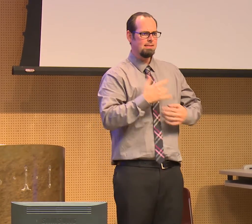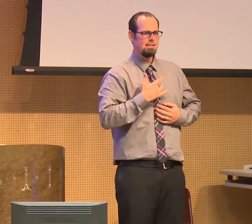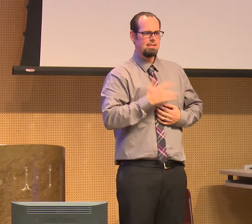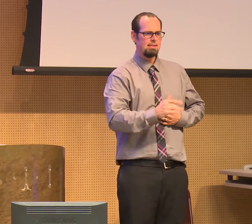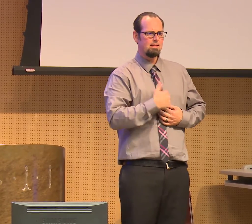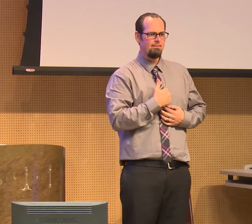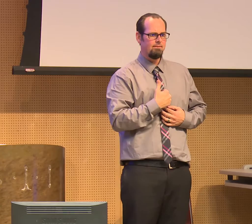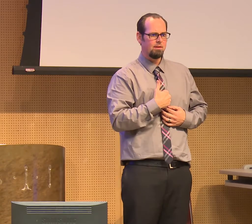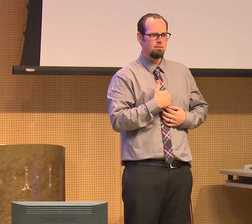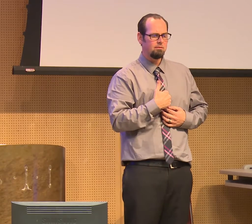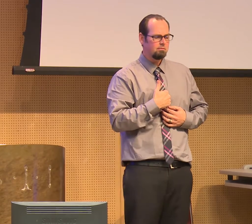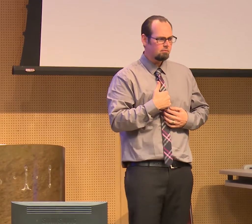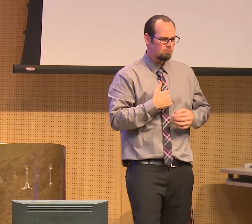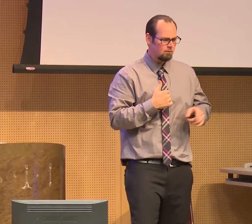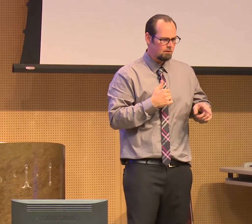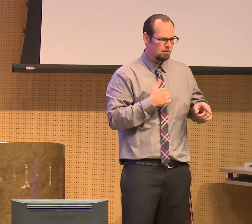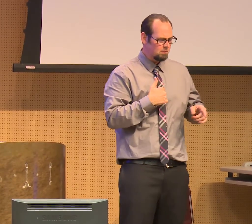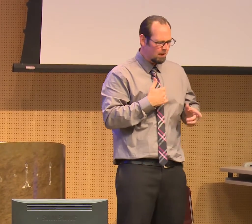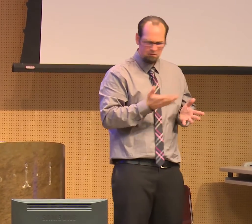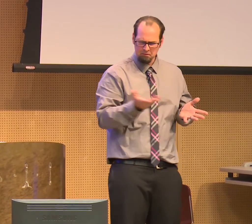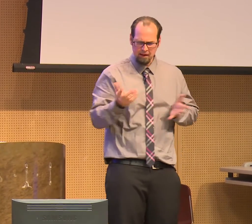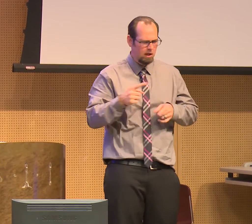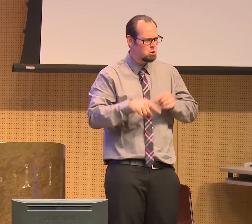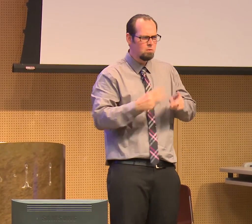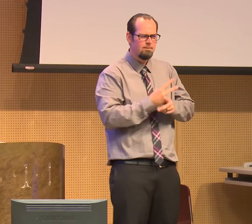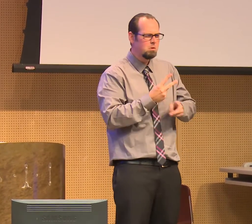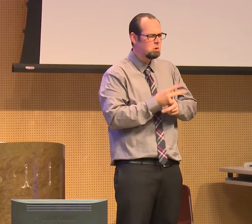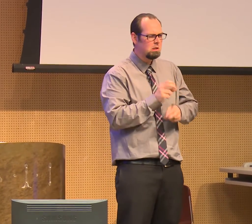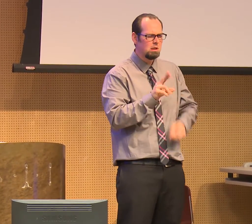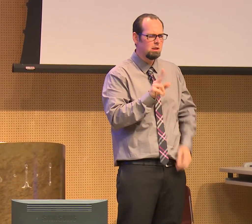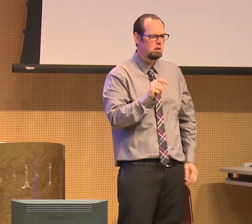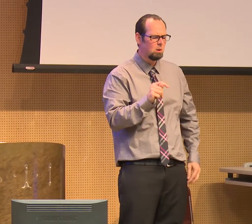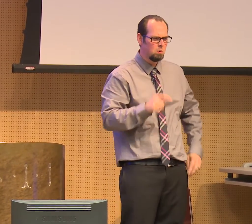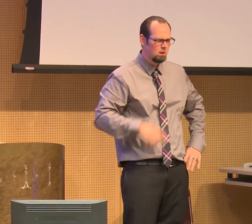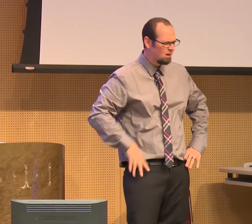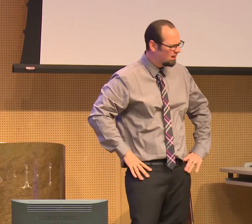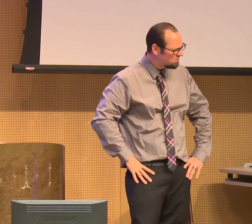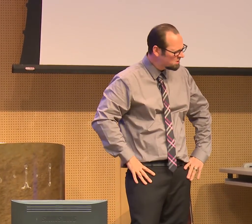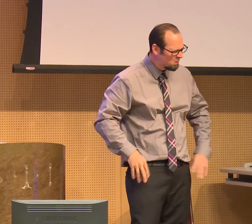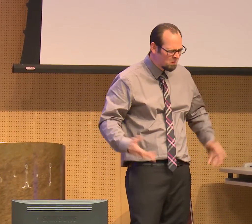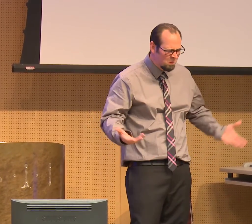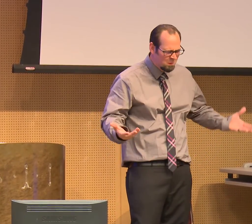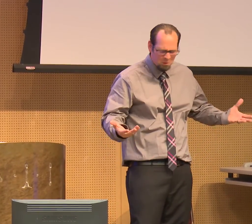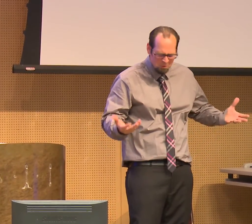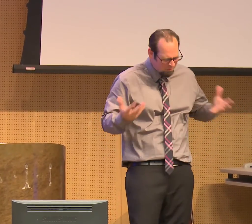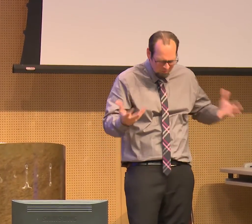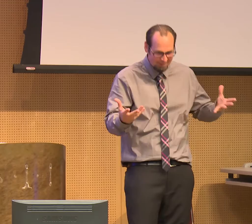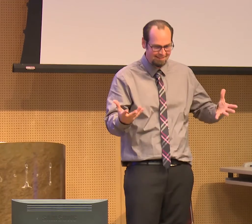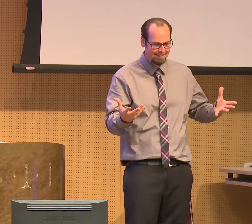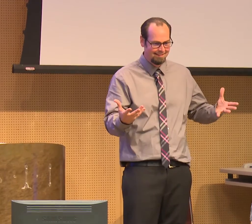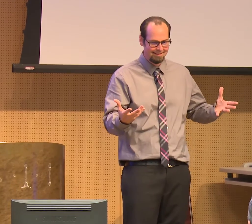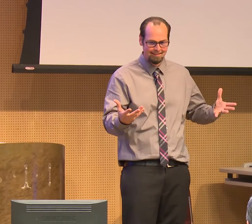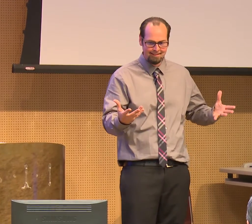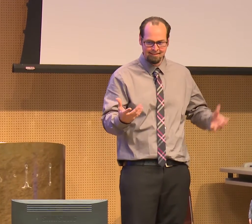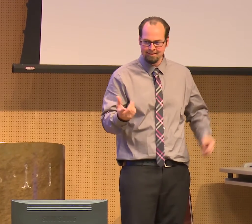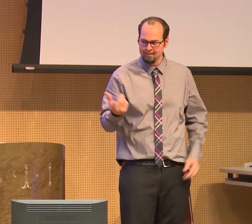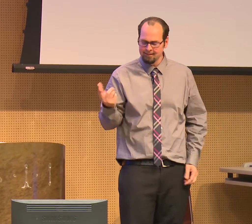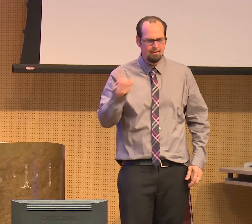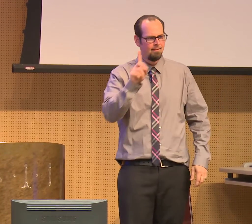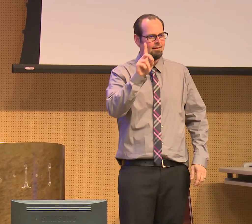My sense of vibration was pretty strong. I was pretty sensitive to it. I didn't understand what was going on. Dan came